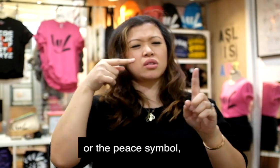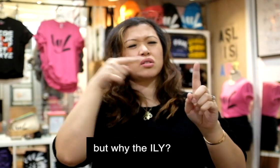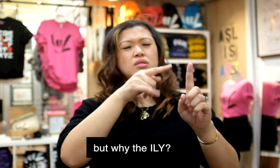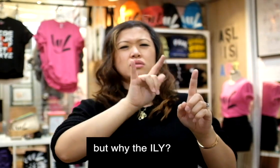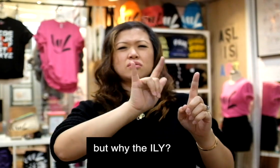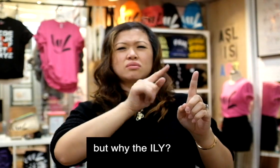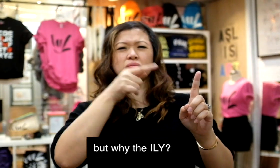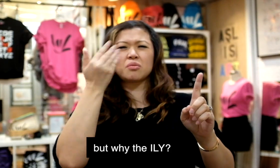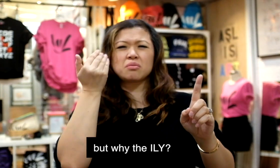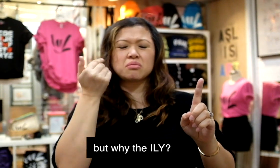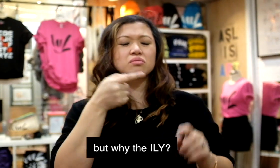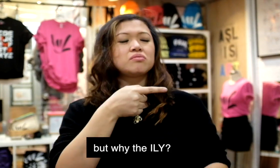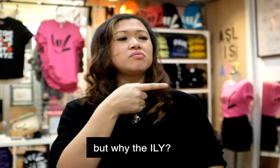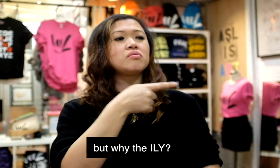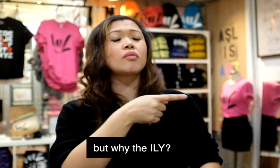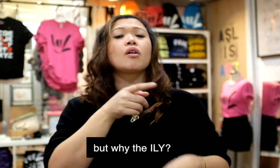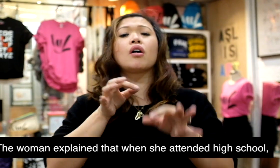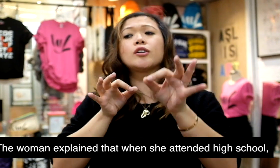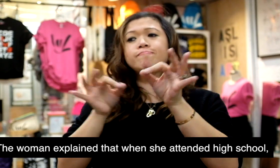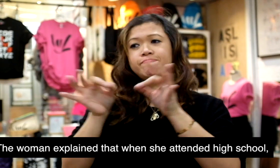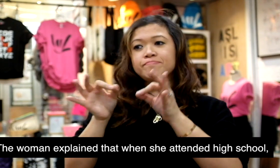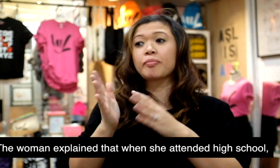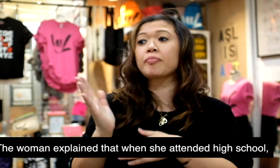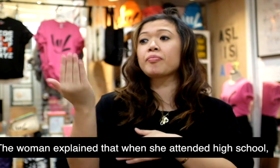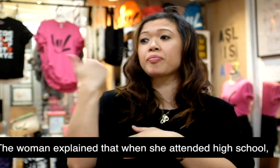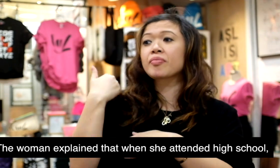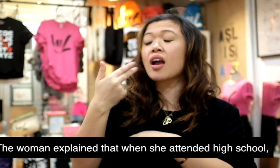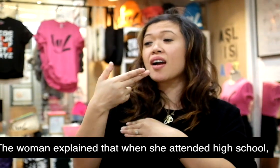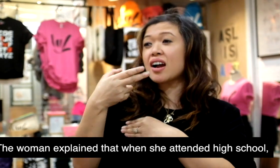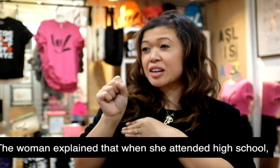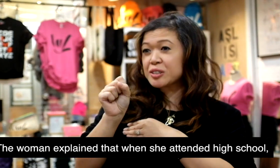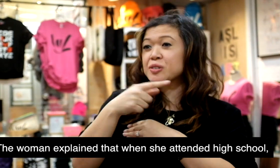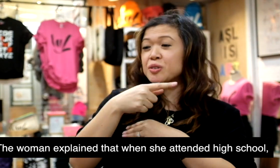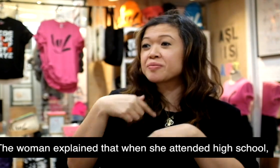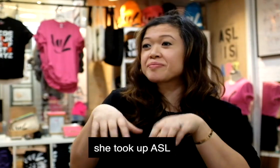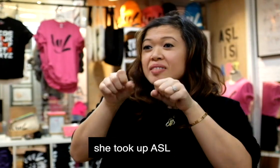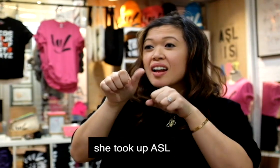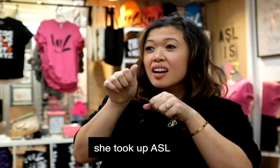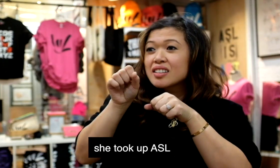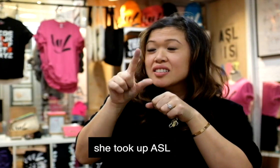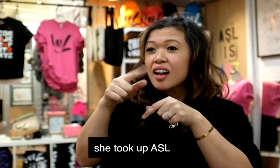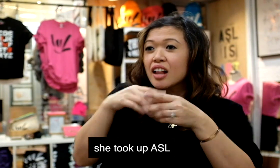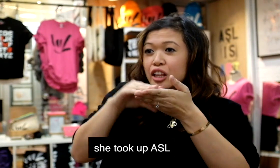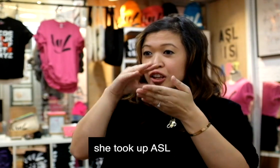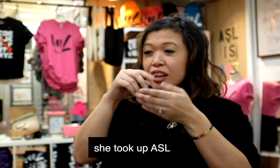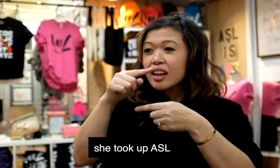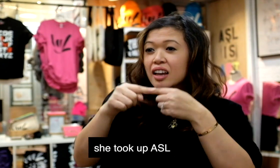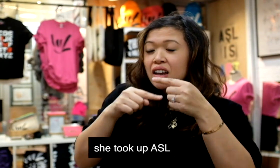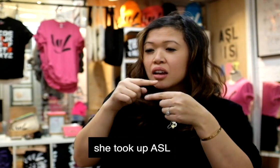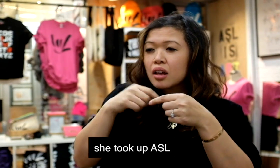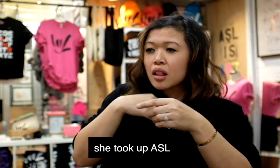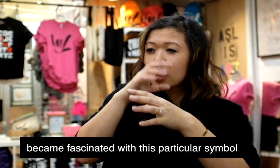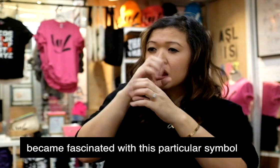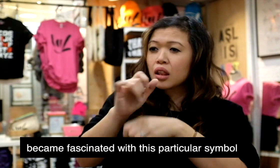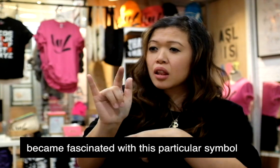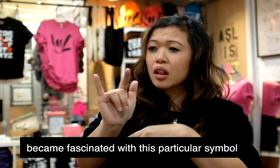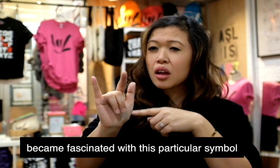symbol? Why the I love you sign? And the woman explained to me that when she was attending high school, she took ASL courses. And she